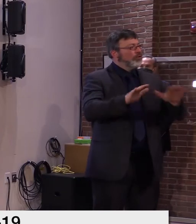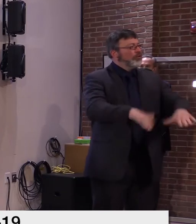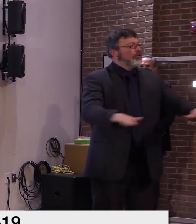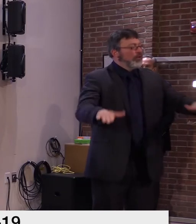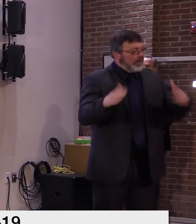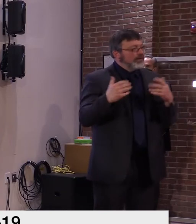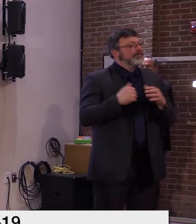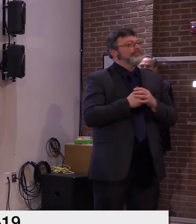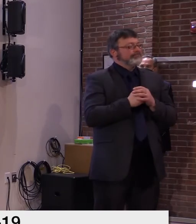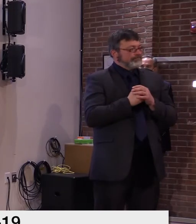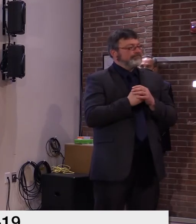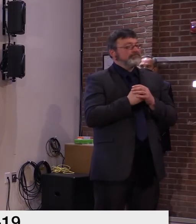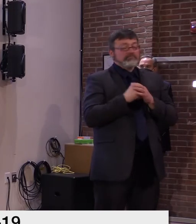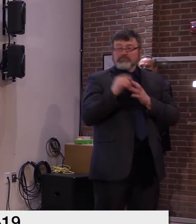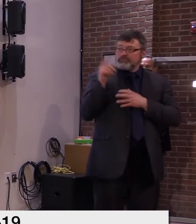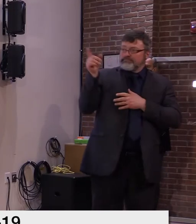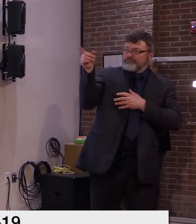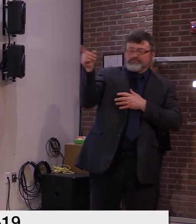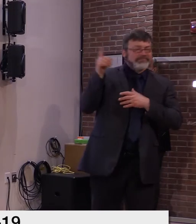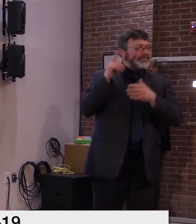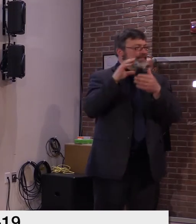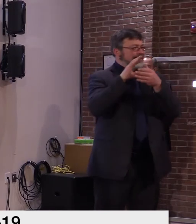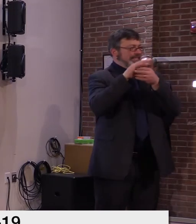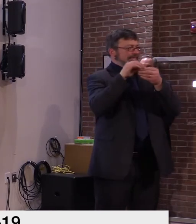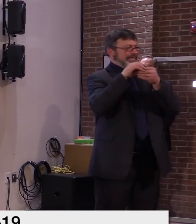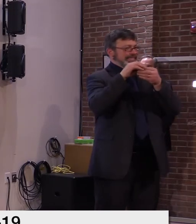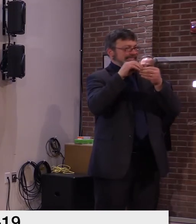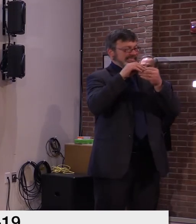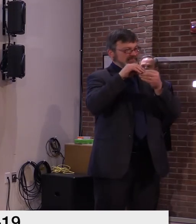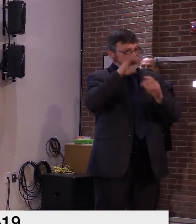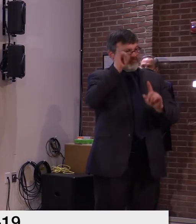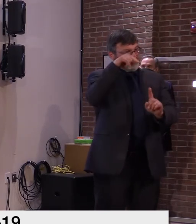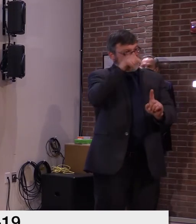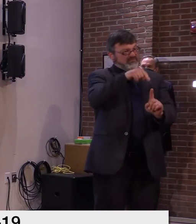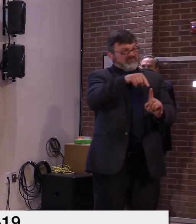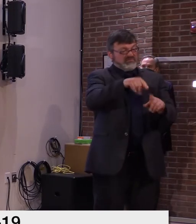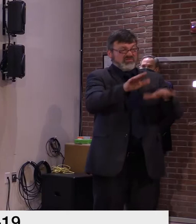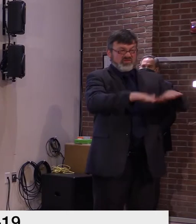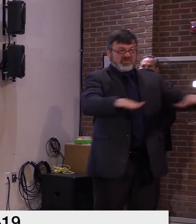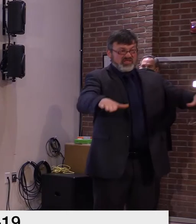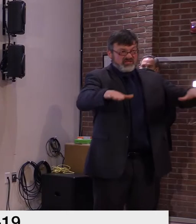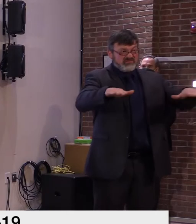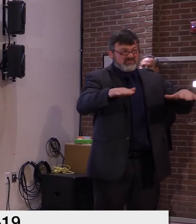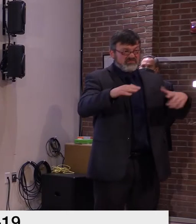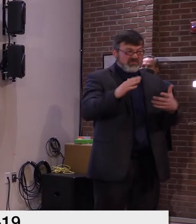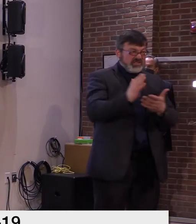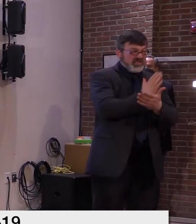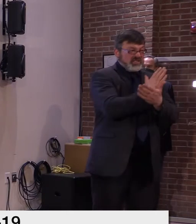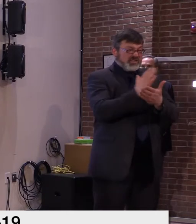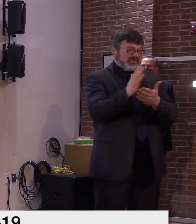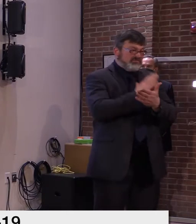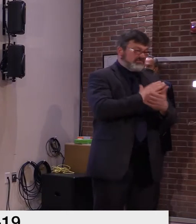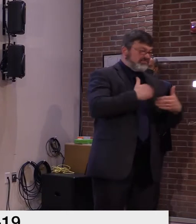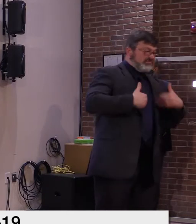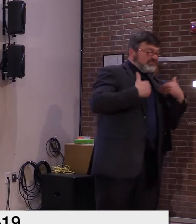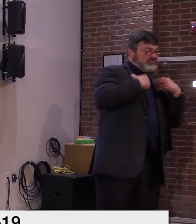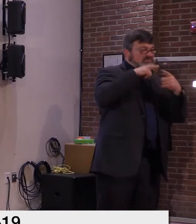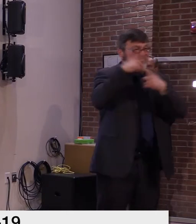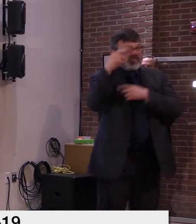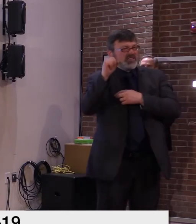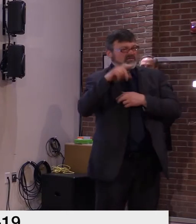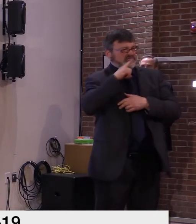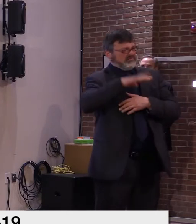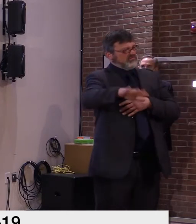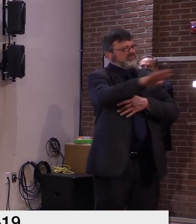as the Governor said, many are not okay. I'd like to talk for a few minutes about young adolescents and teenagers in